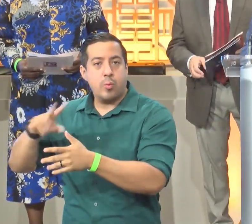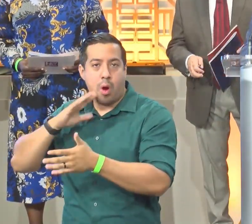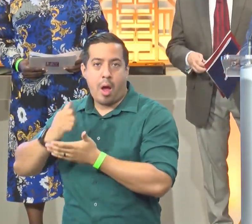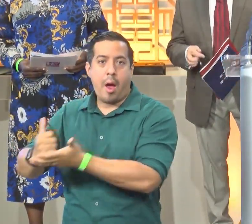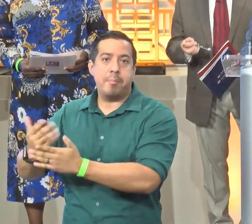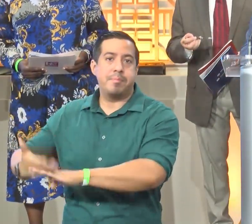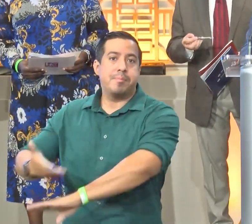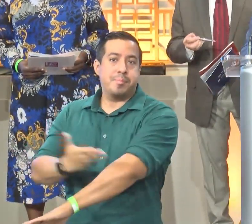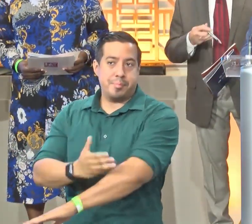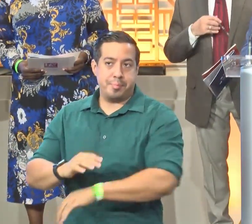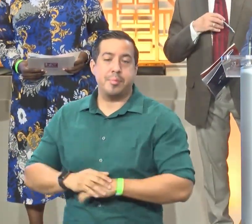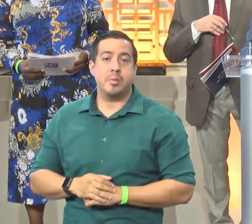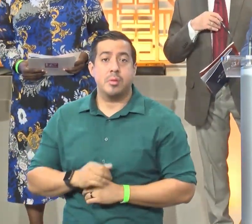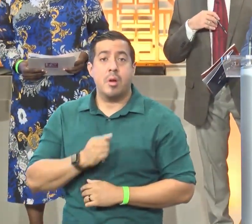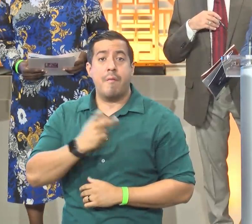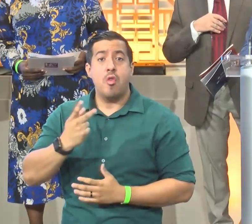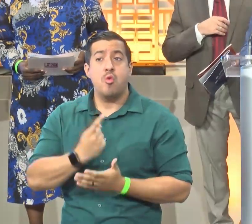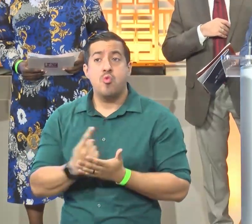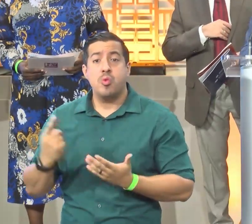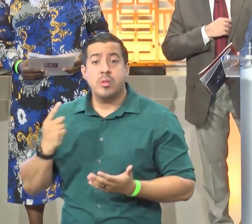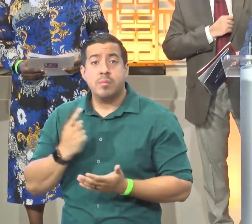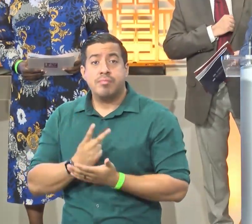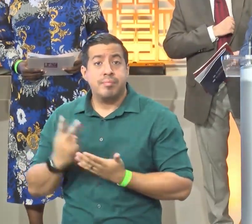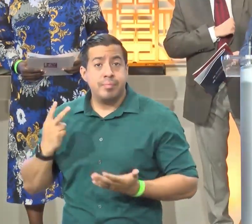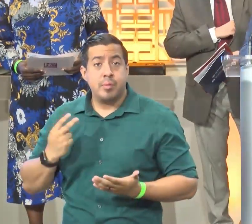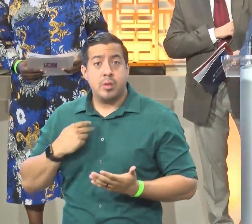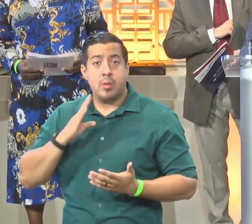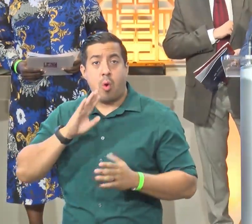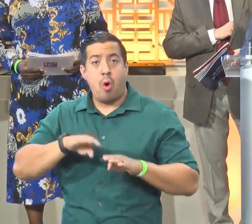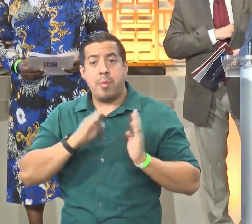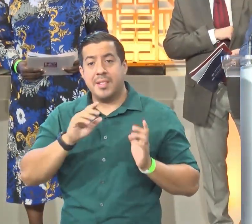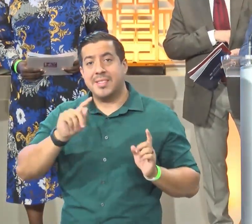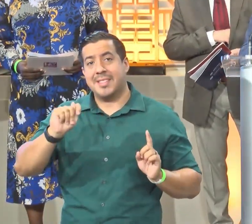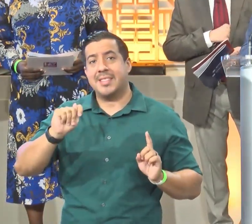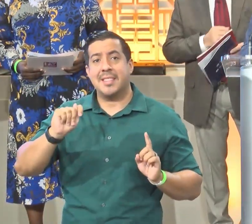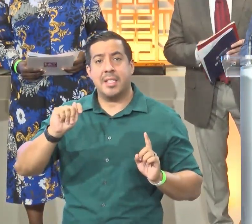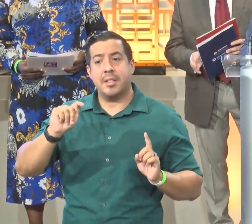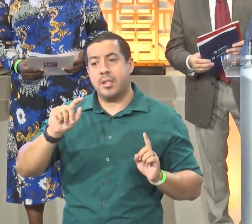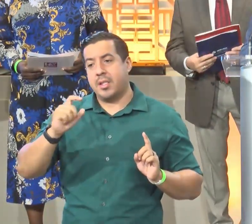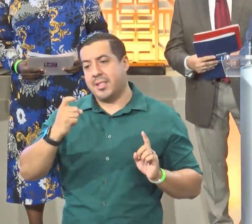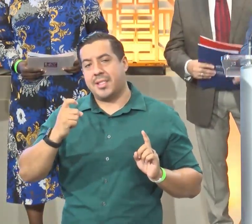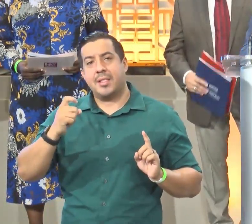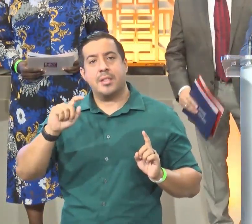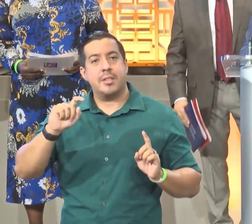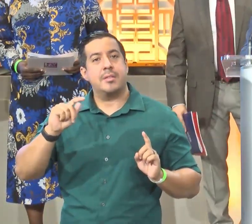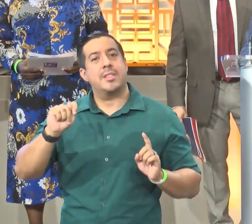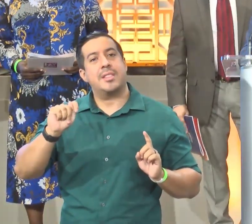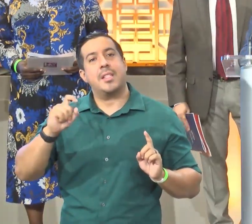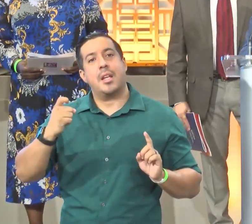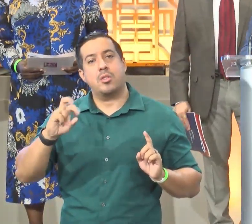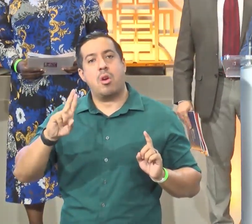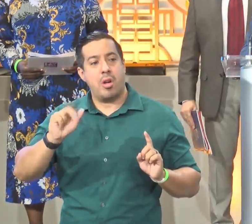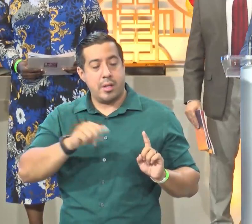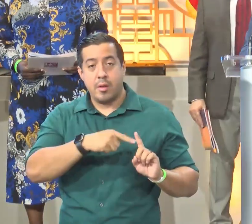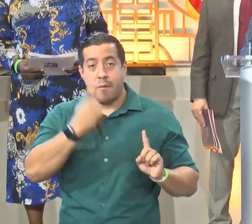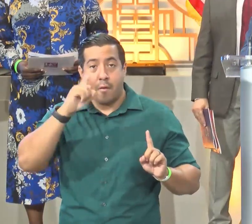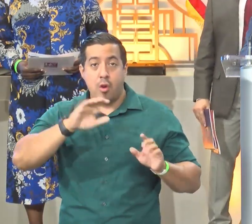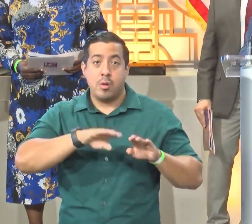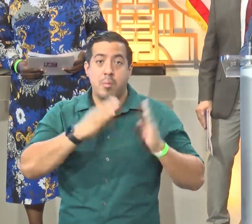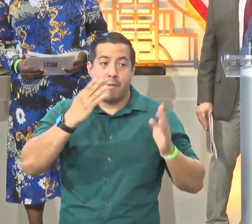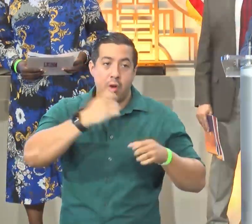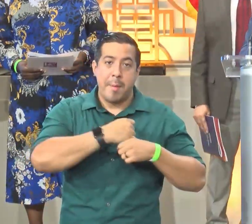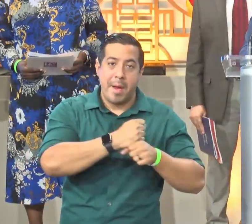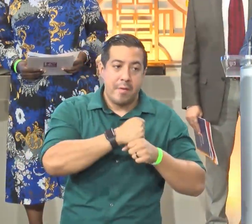weeks, I've announced how we are opening up TXRA for the focus on innovative technology and manufacturing.